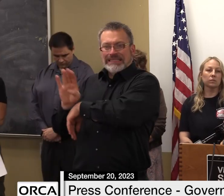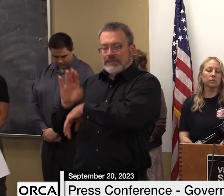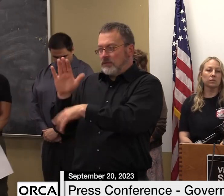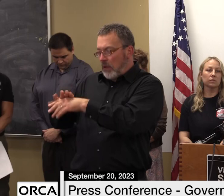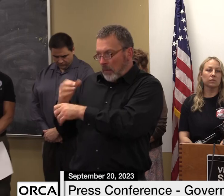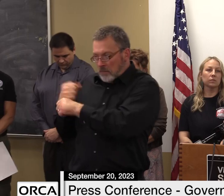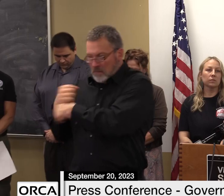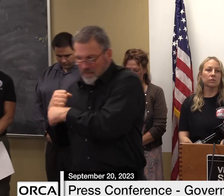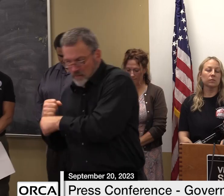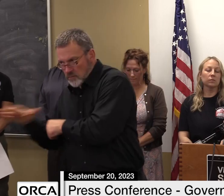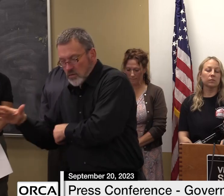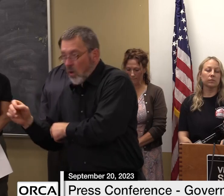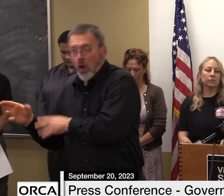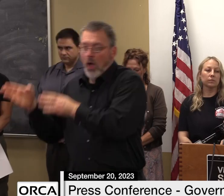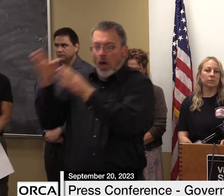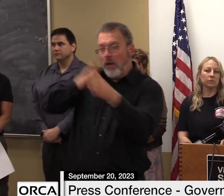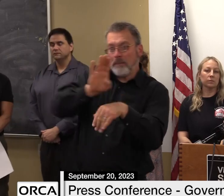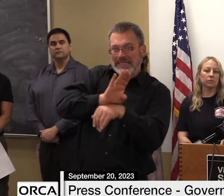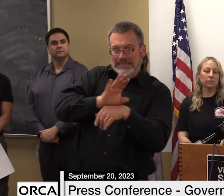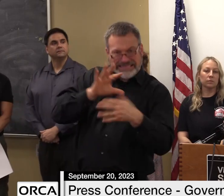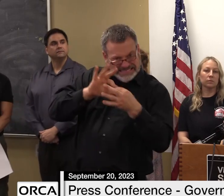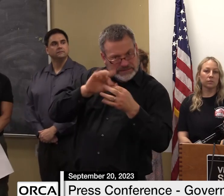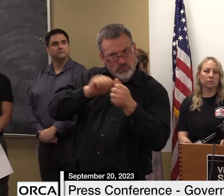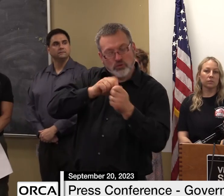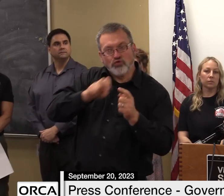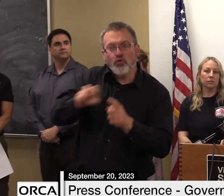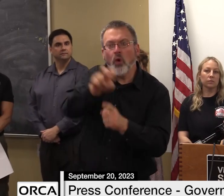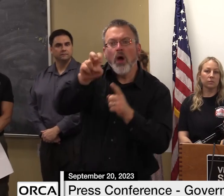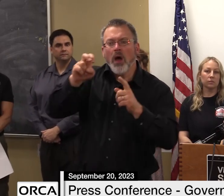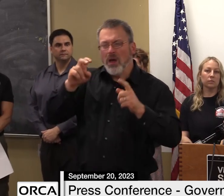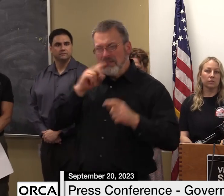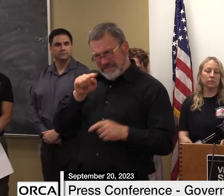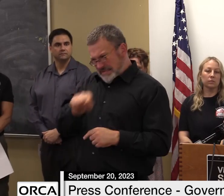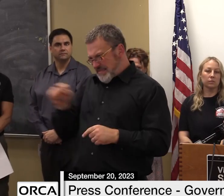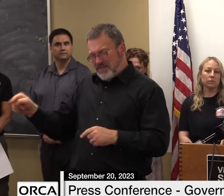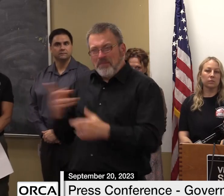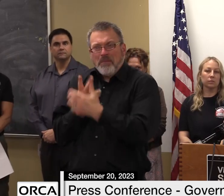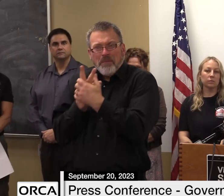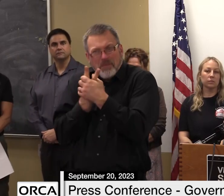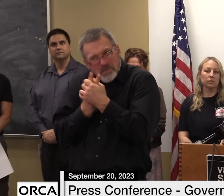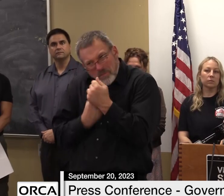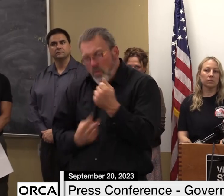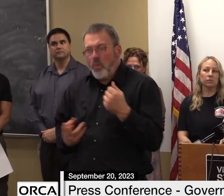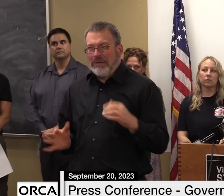tourism as well as local trade, this is going to be essential, I believe.